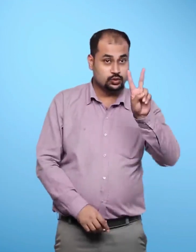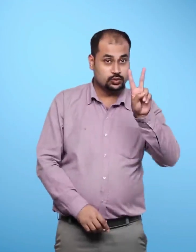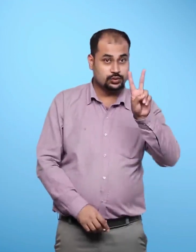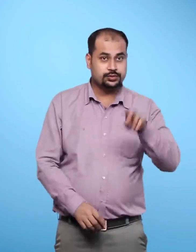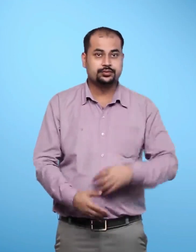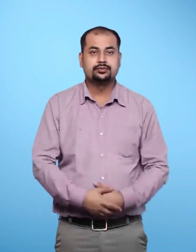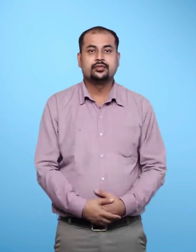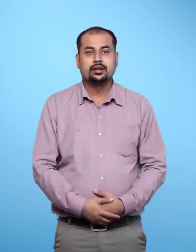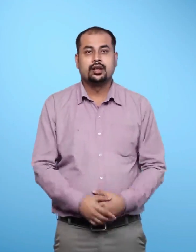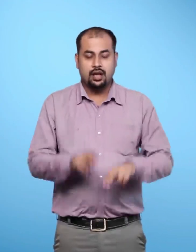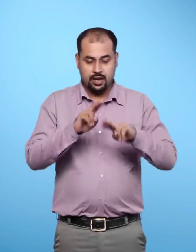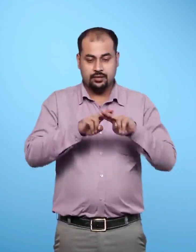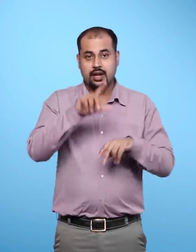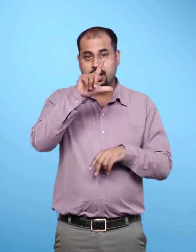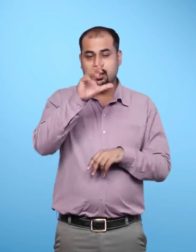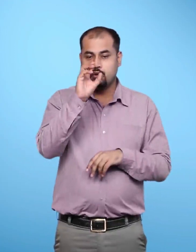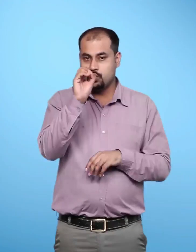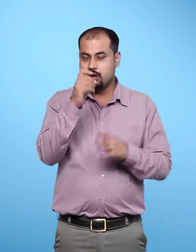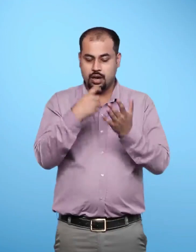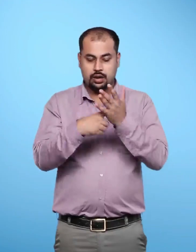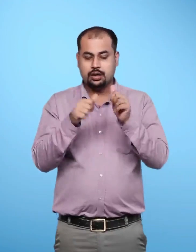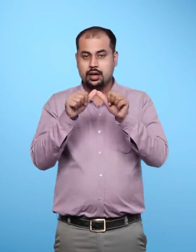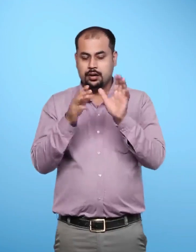2. Floramma has sold